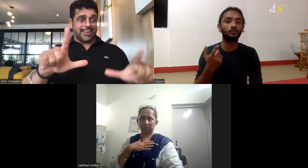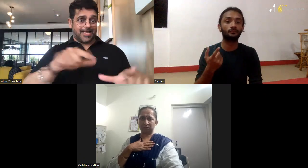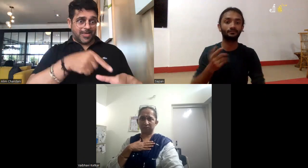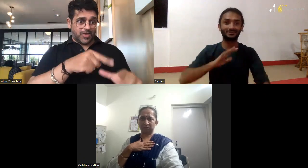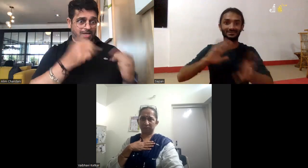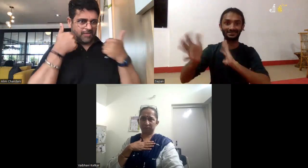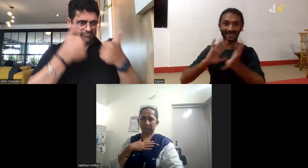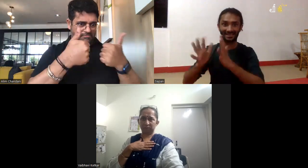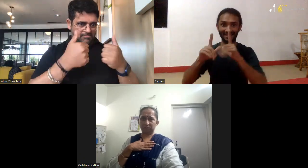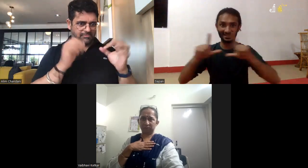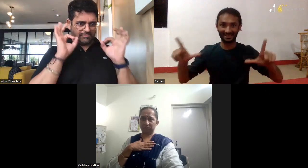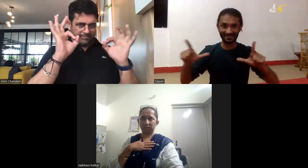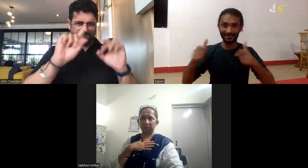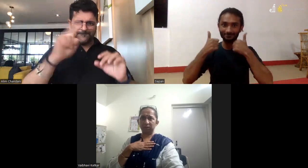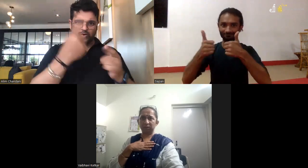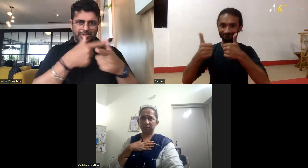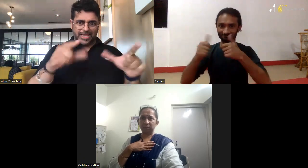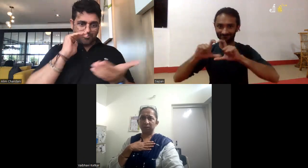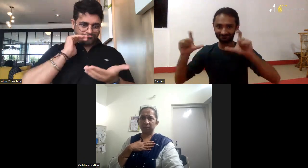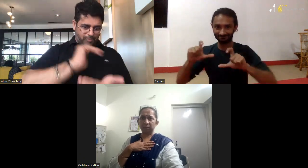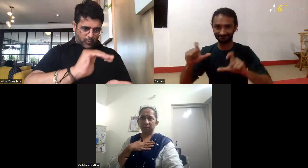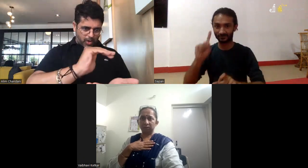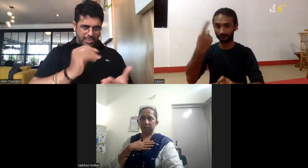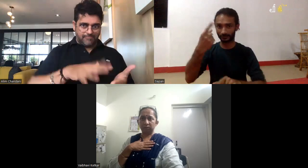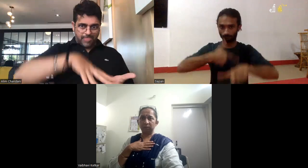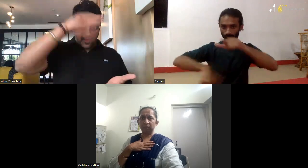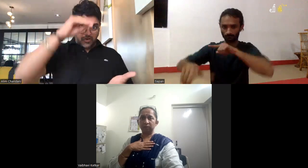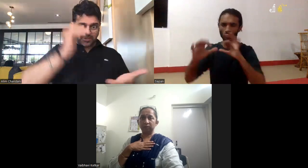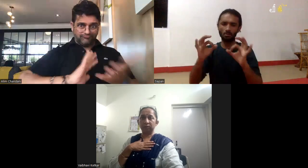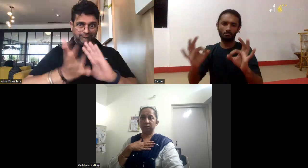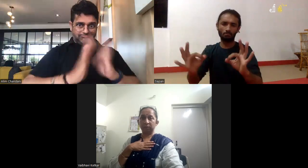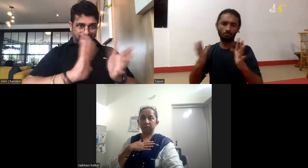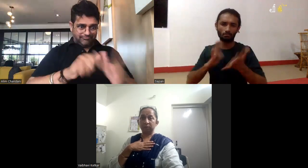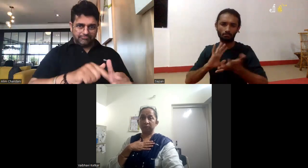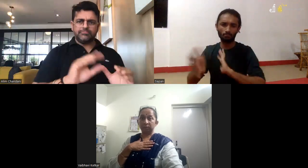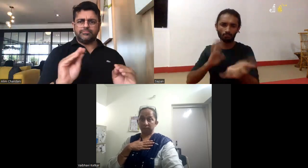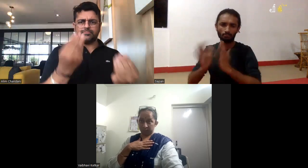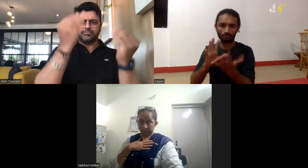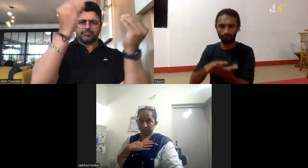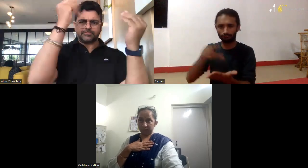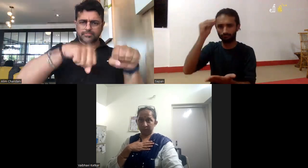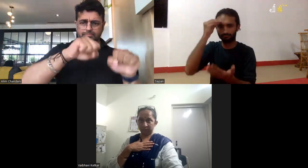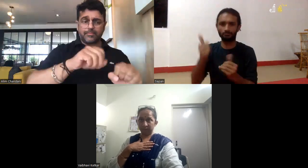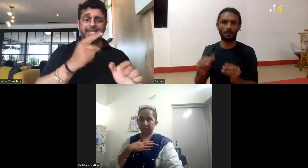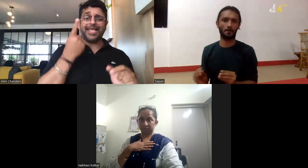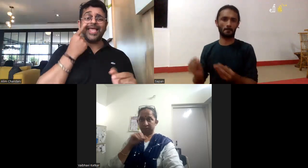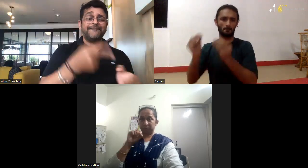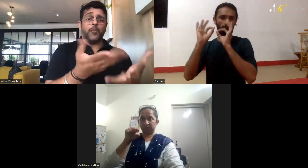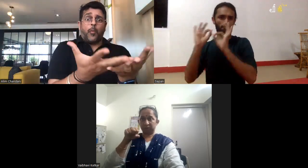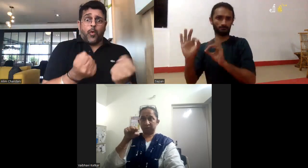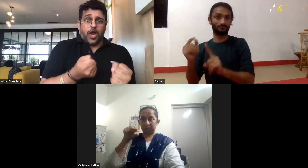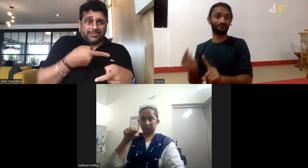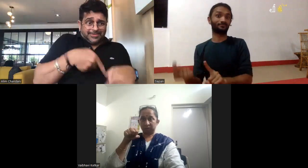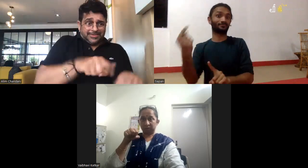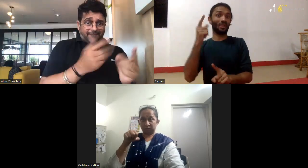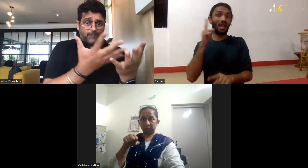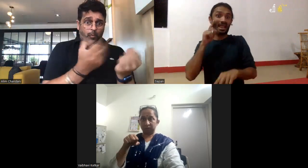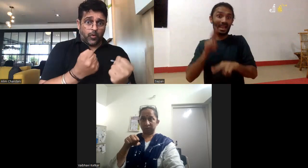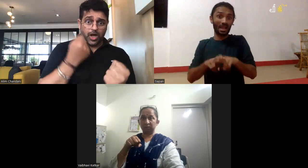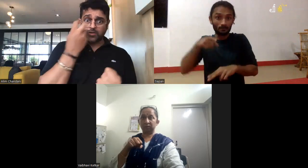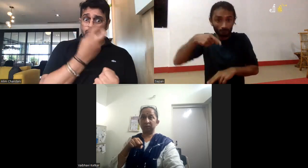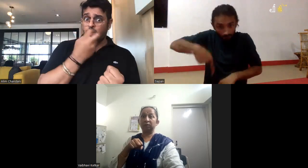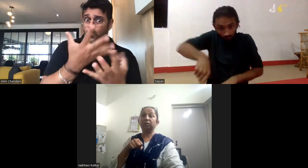become equivalent to the hearing people? Can we speak as per like how the hearing people speaks? No. But still